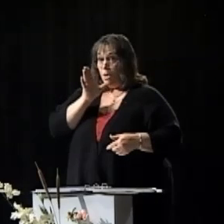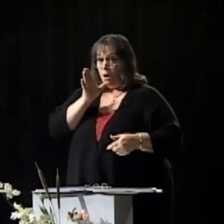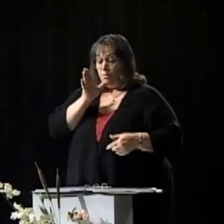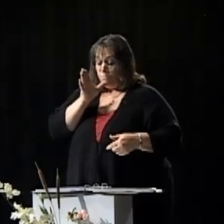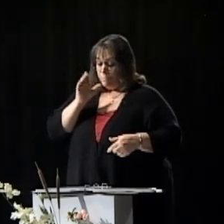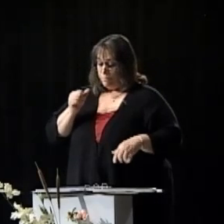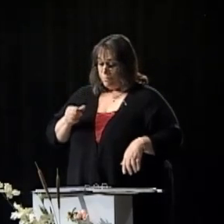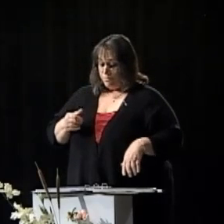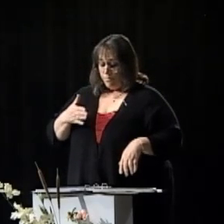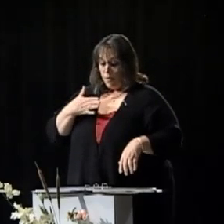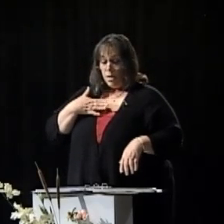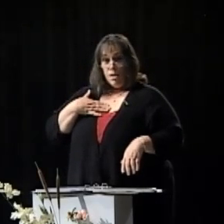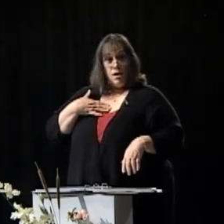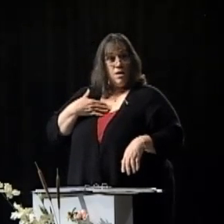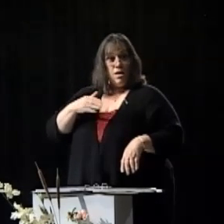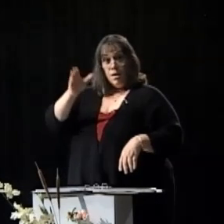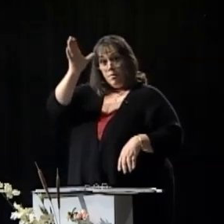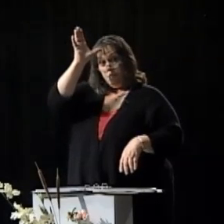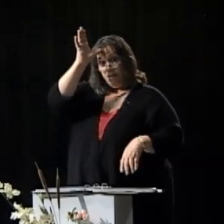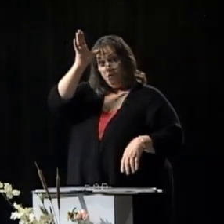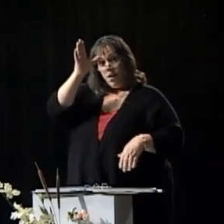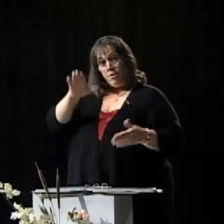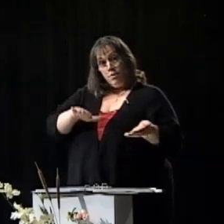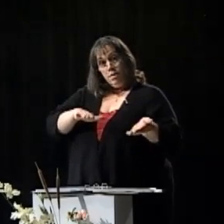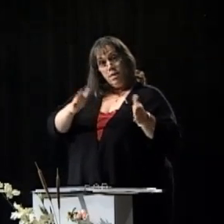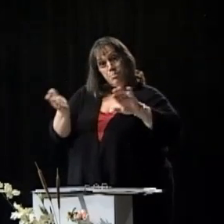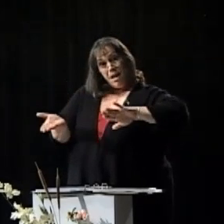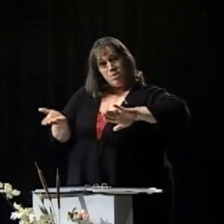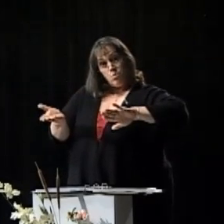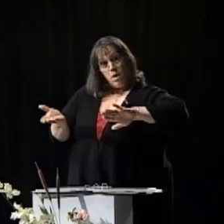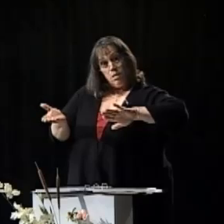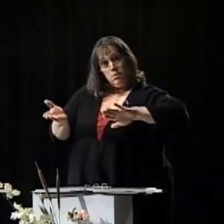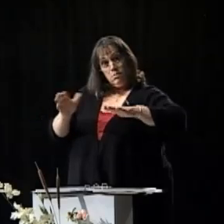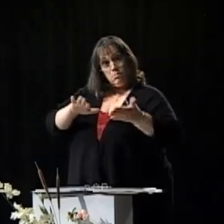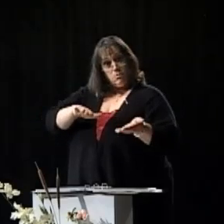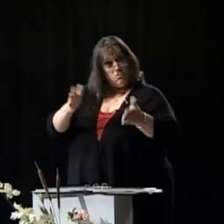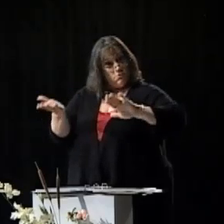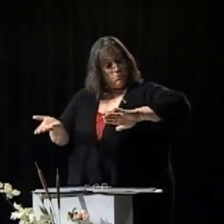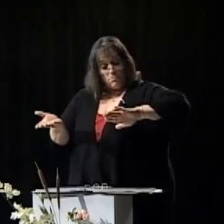mom, my father, he passed away.